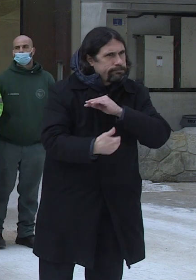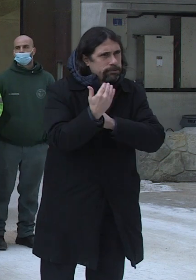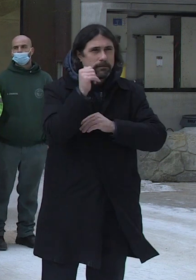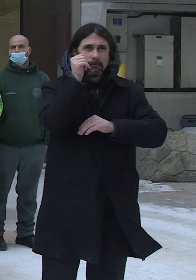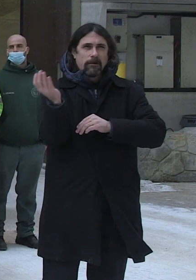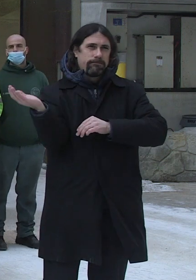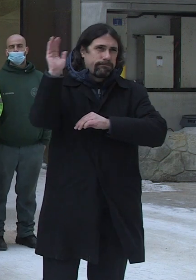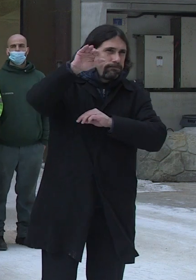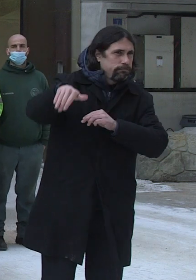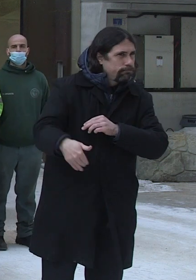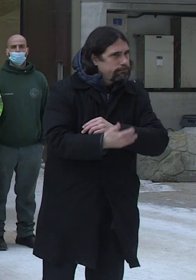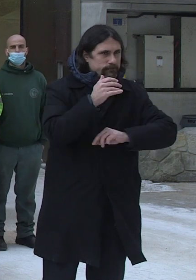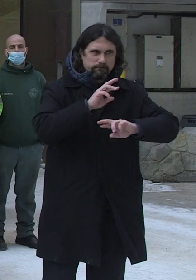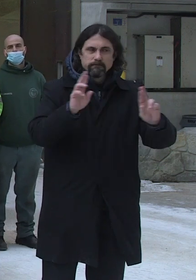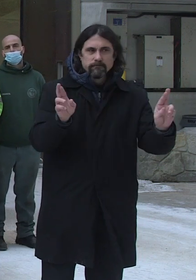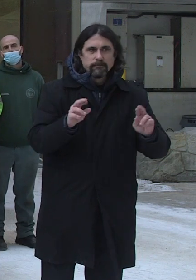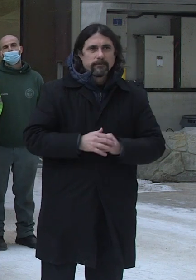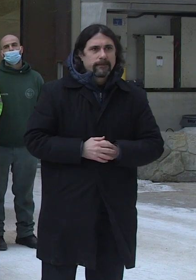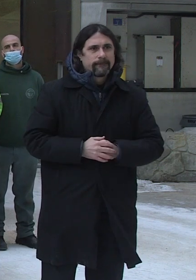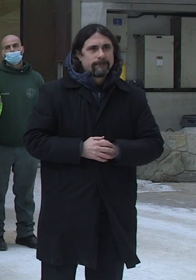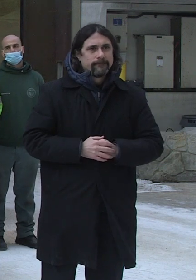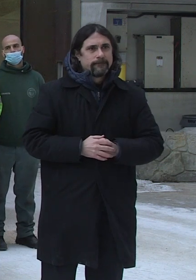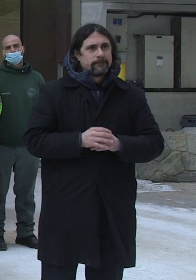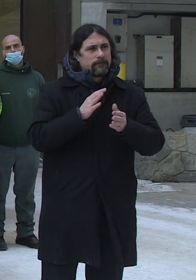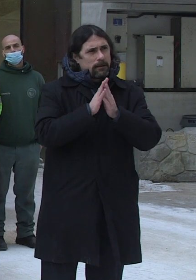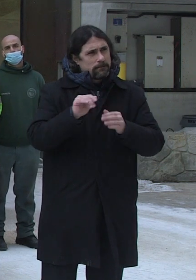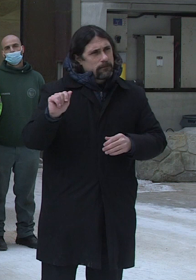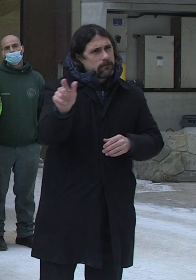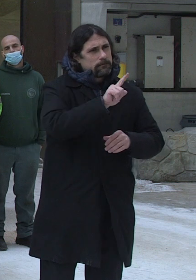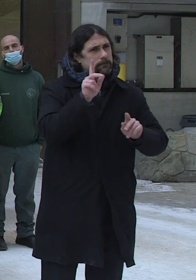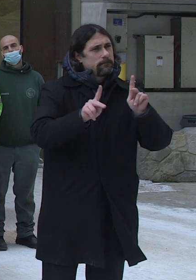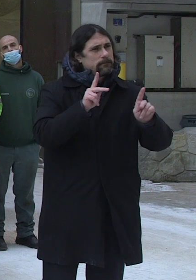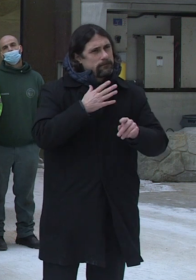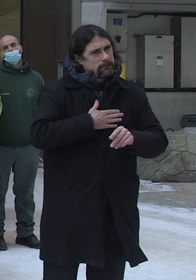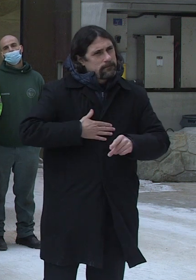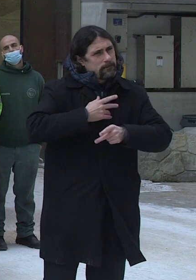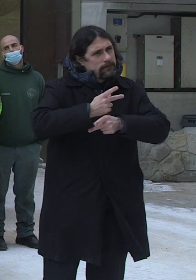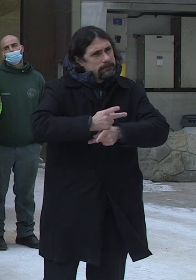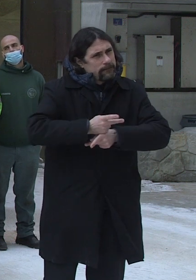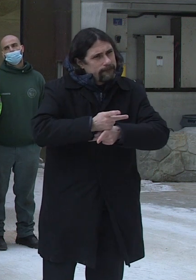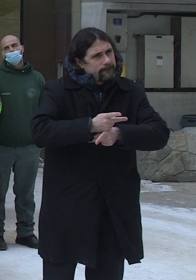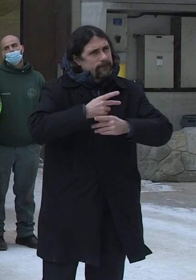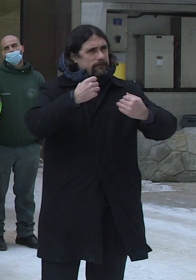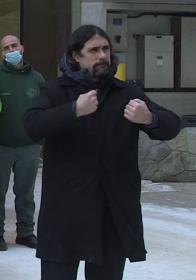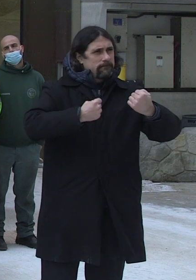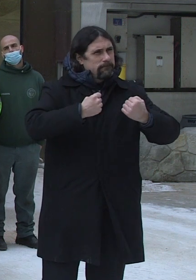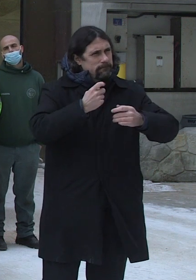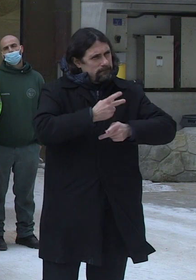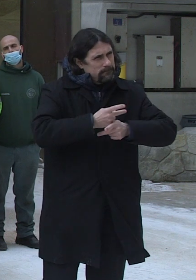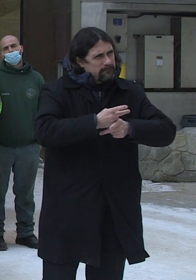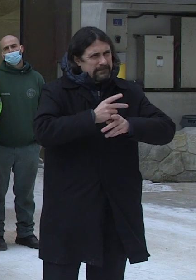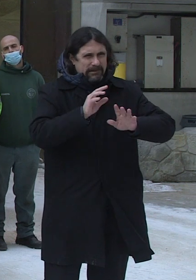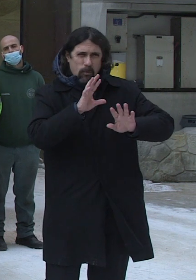you're traversing, take extra time, plan for extra precautions, dress warmly, and if you can, stay